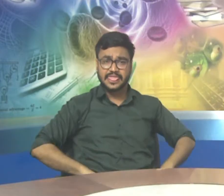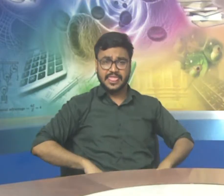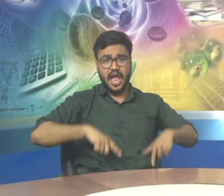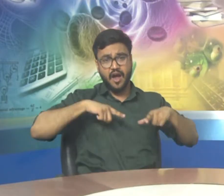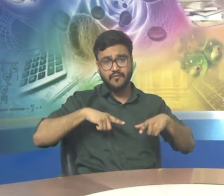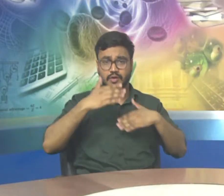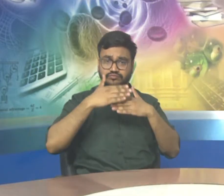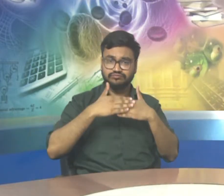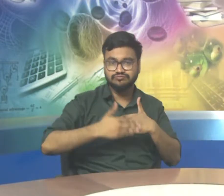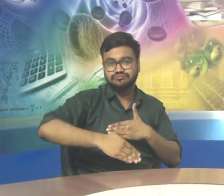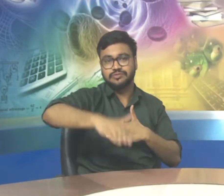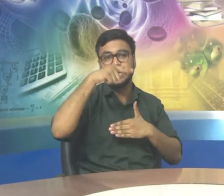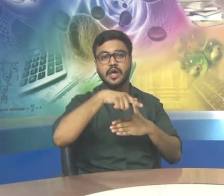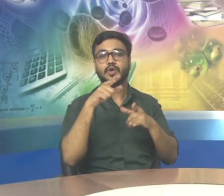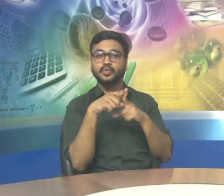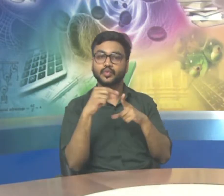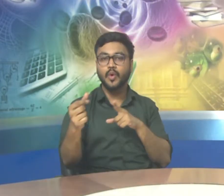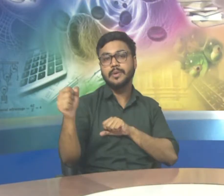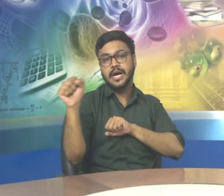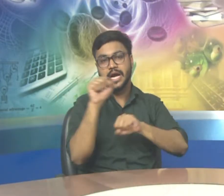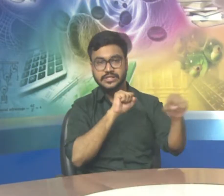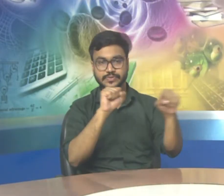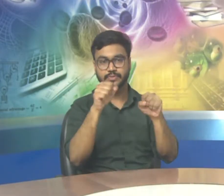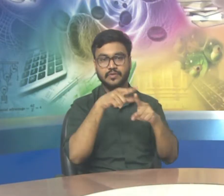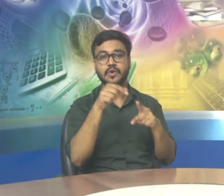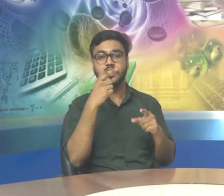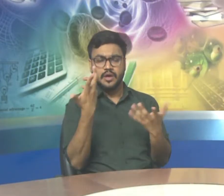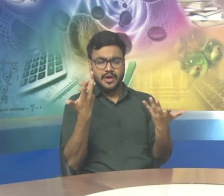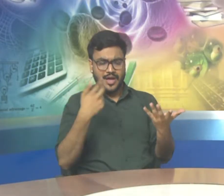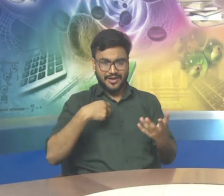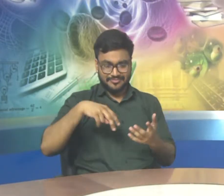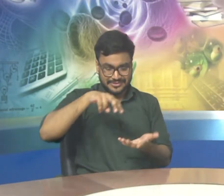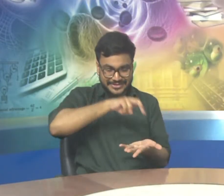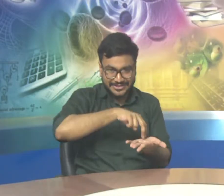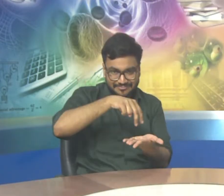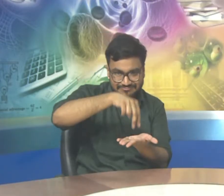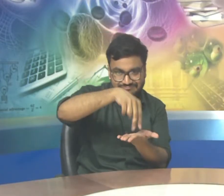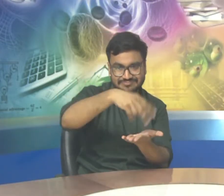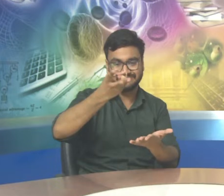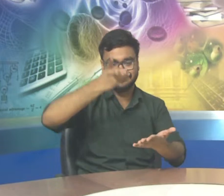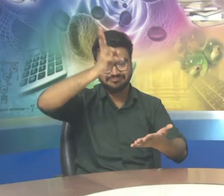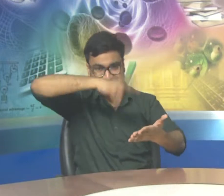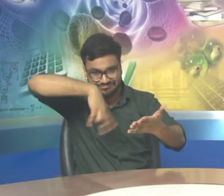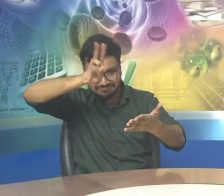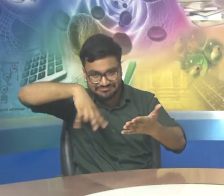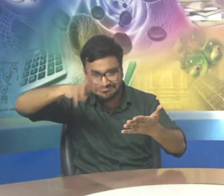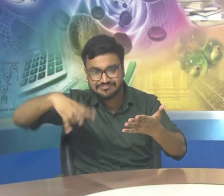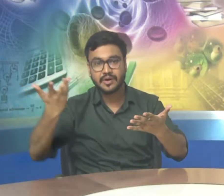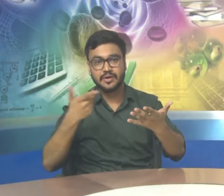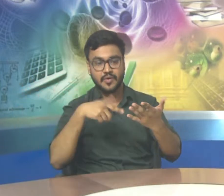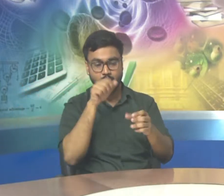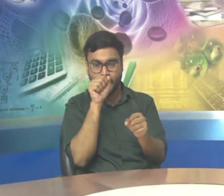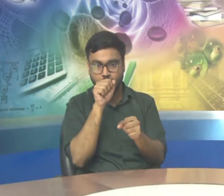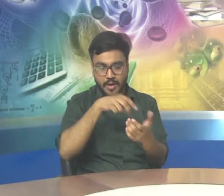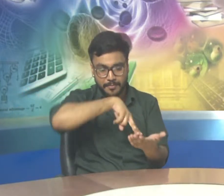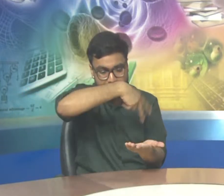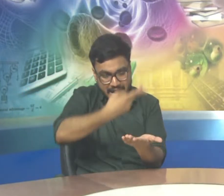Basically, in daily life, we call activities like standing, reading, or lying